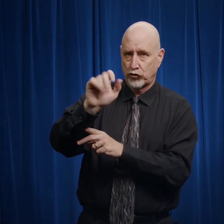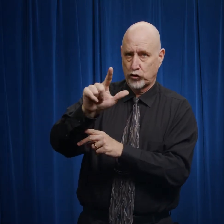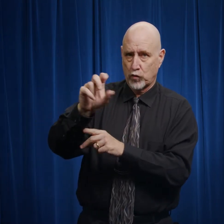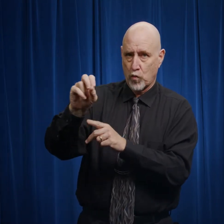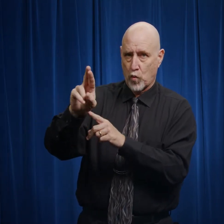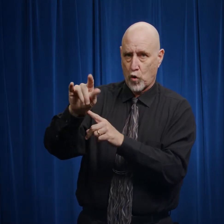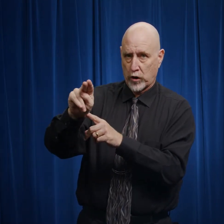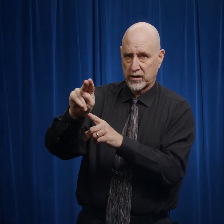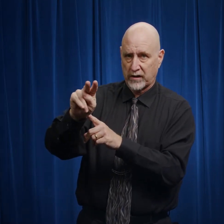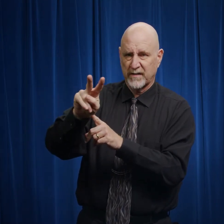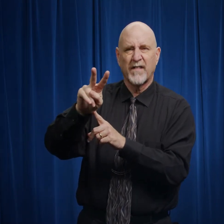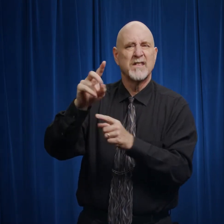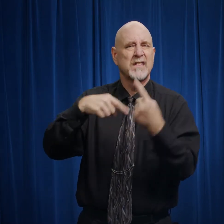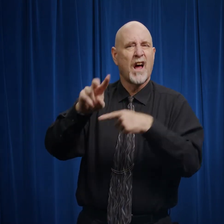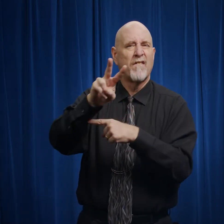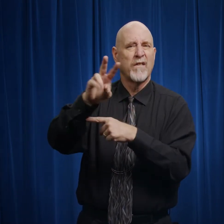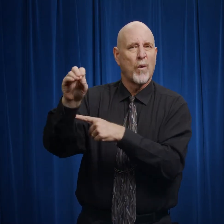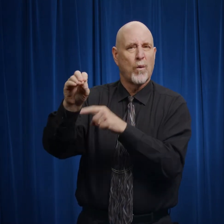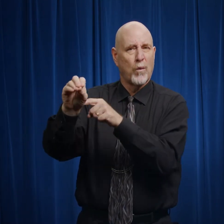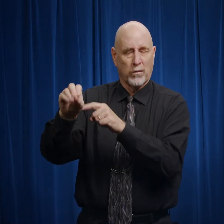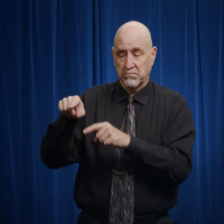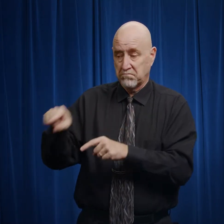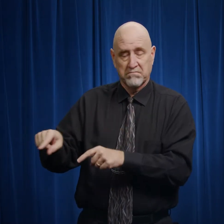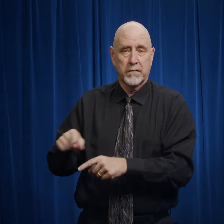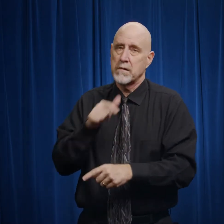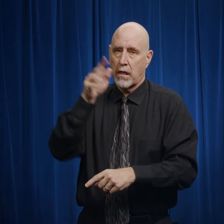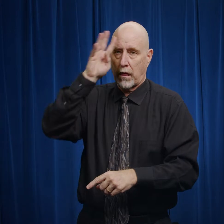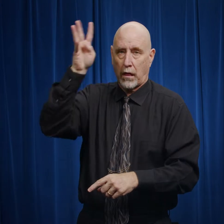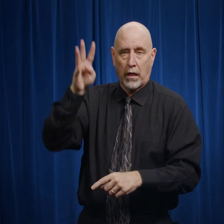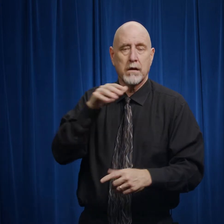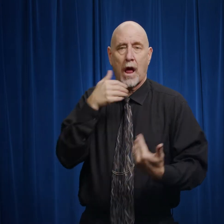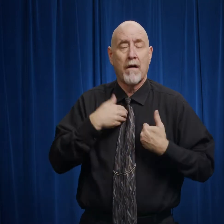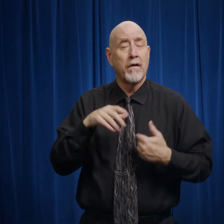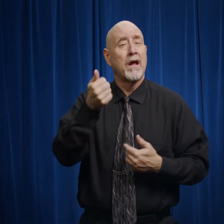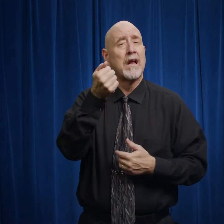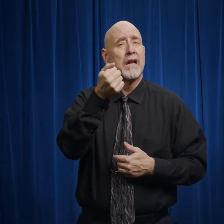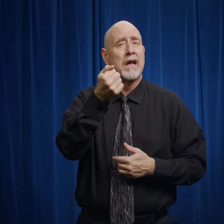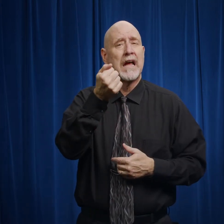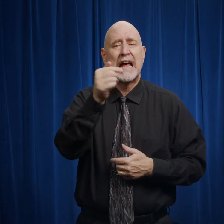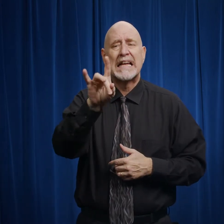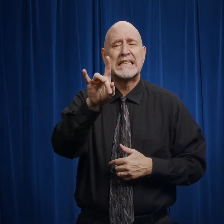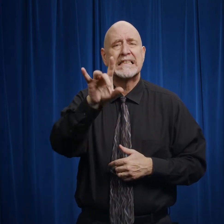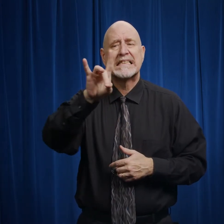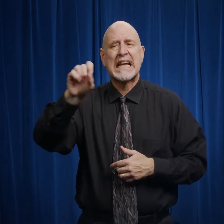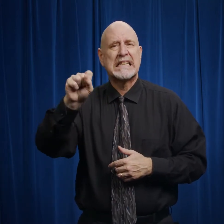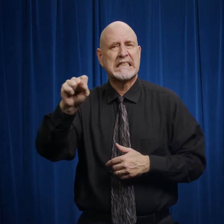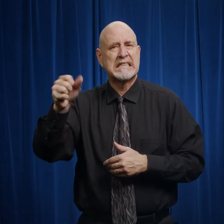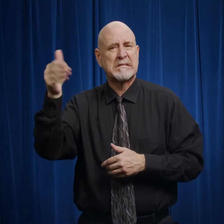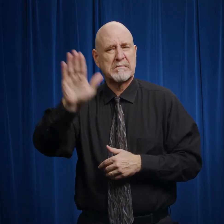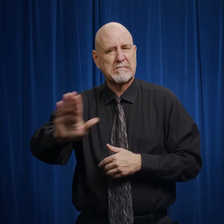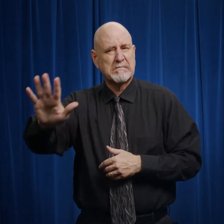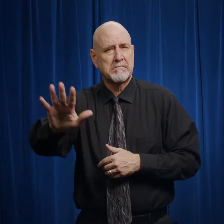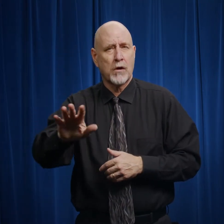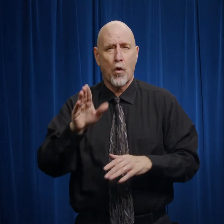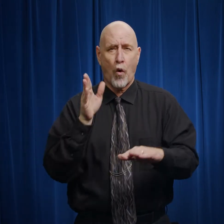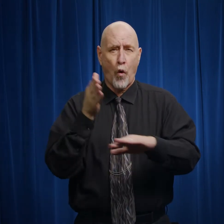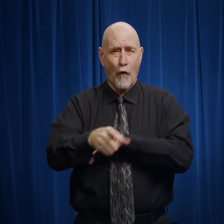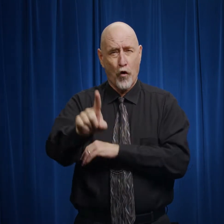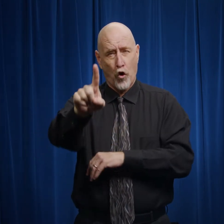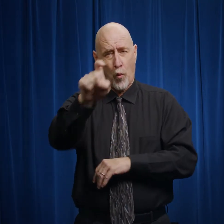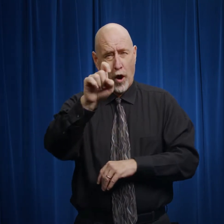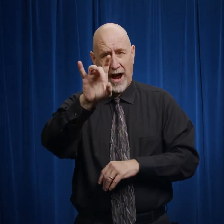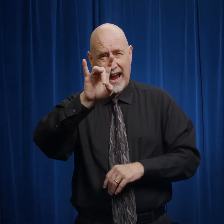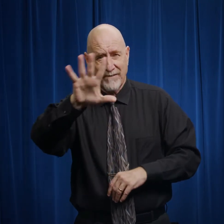vestigial organs and see that there really is no such thing. You see, in the late 1880s, it was suggested that there were